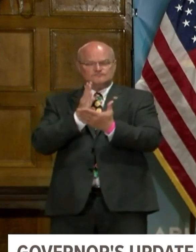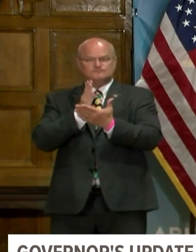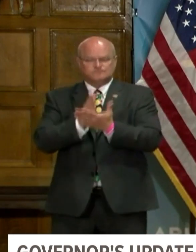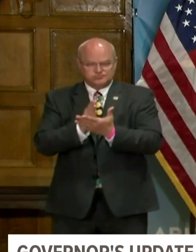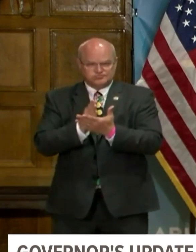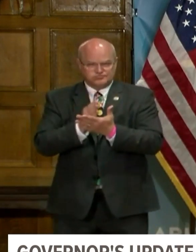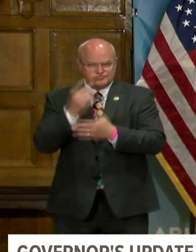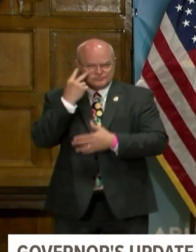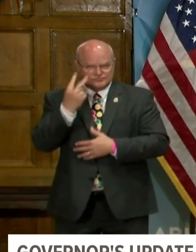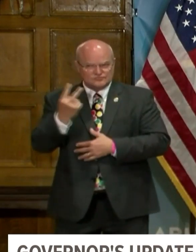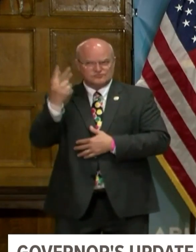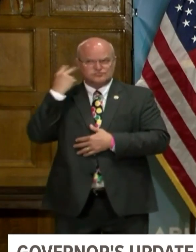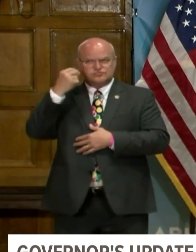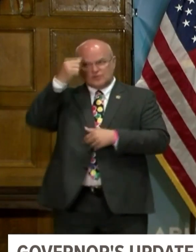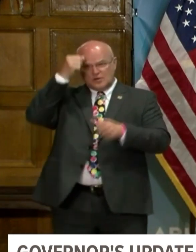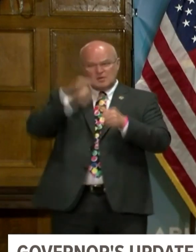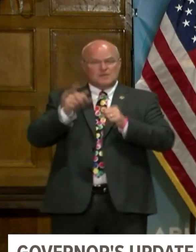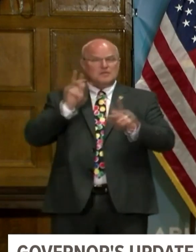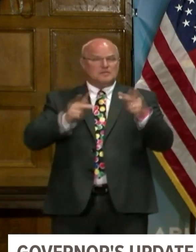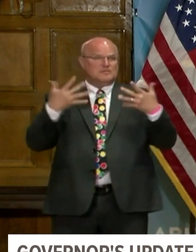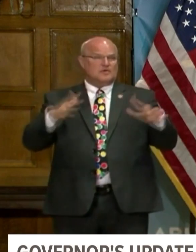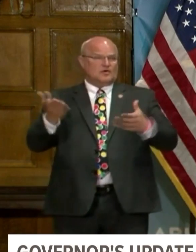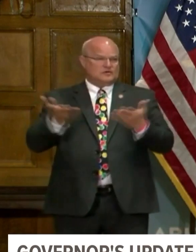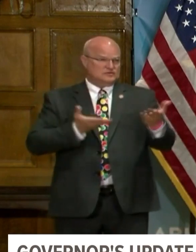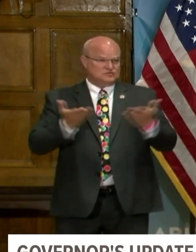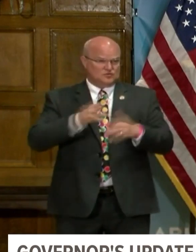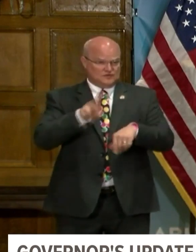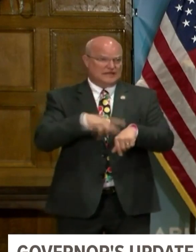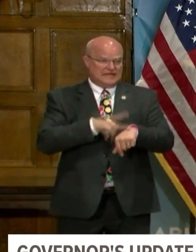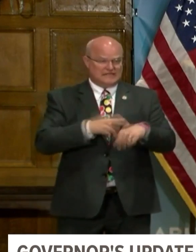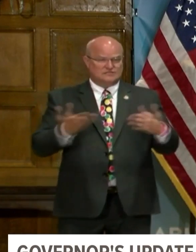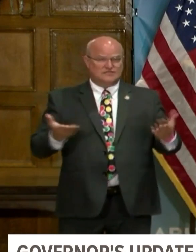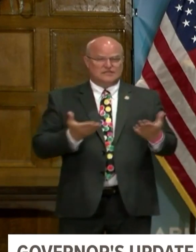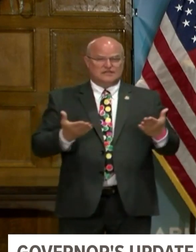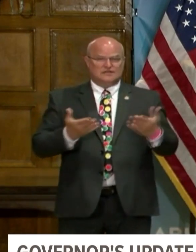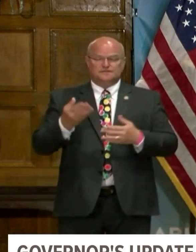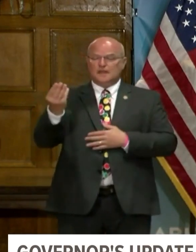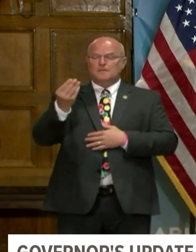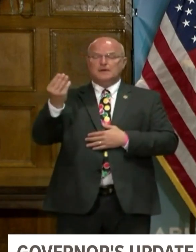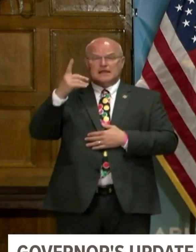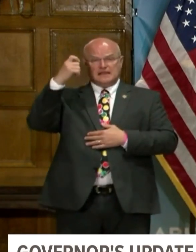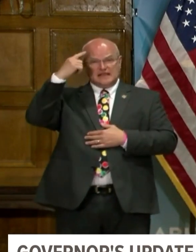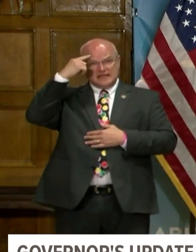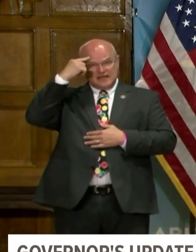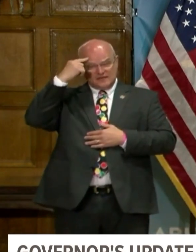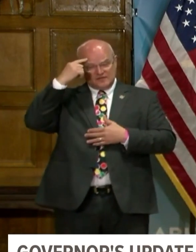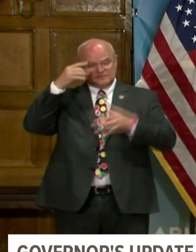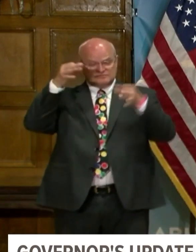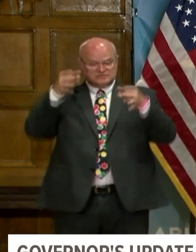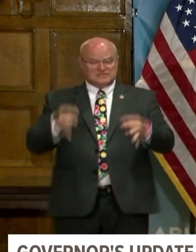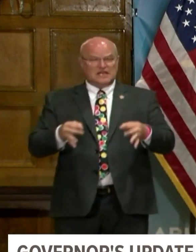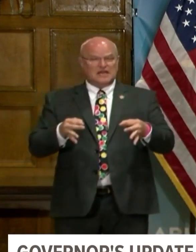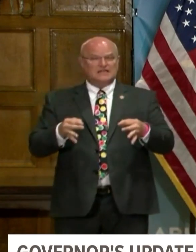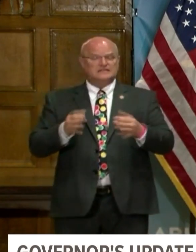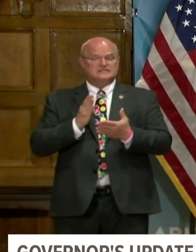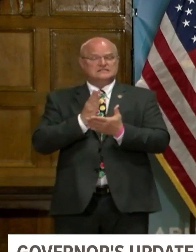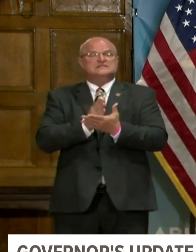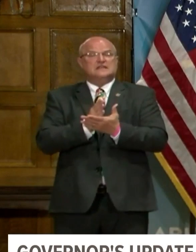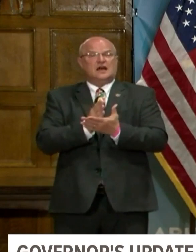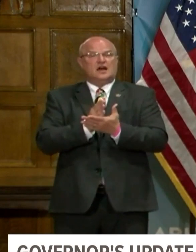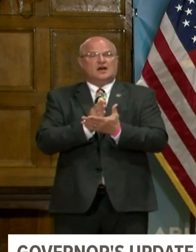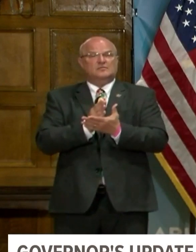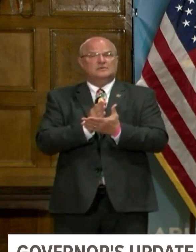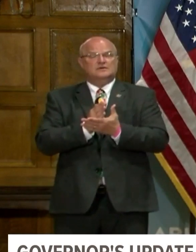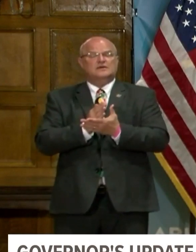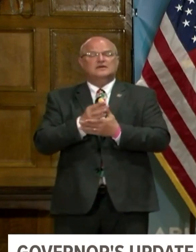to reflect and remember those that have served our nation. On Monday, the governor had purposely decided to pause to